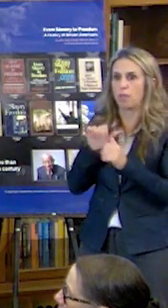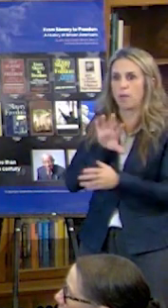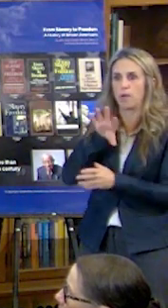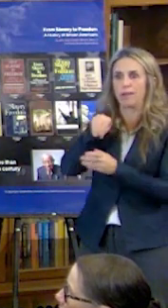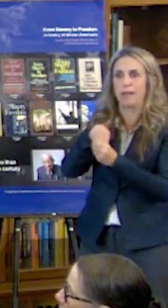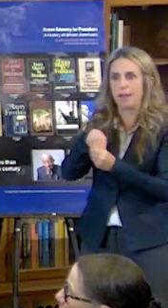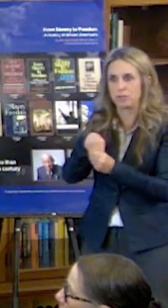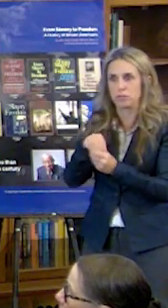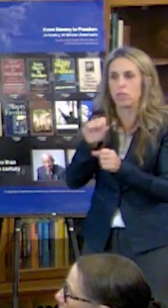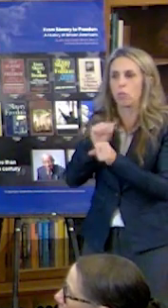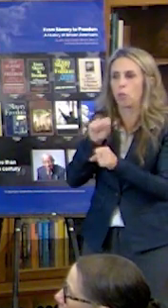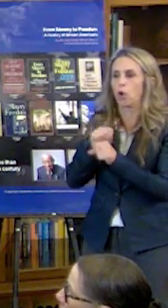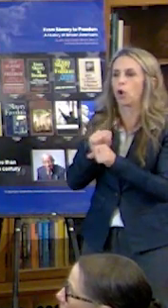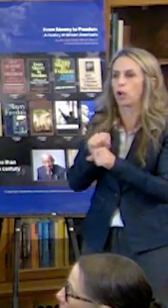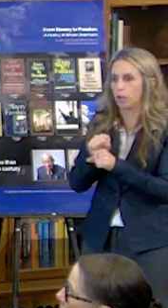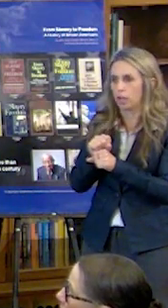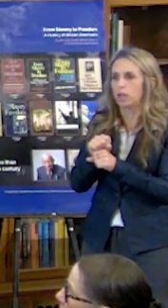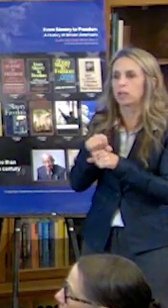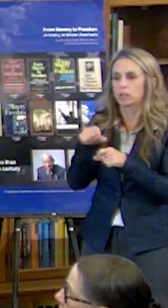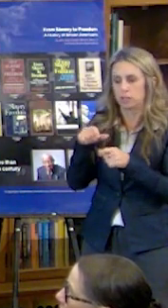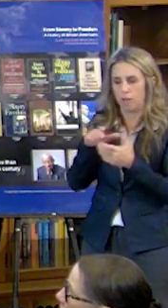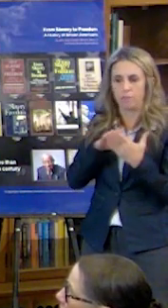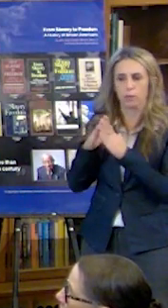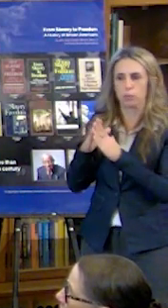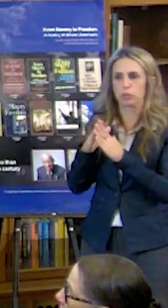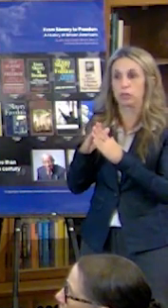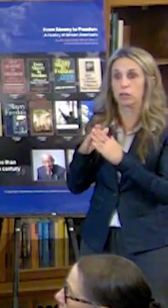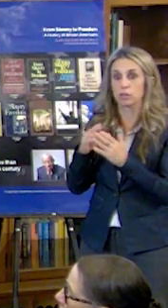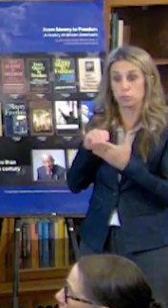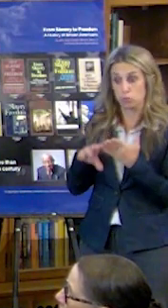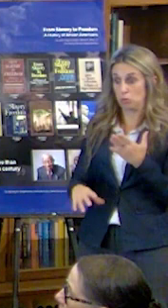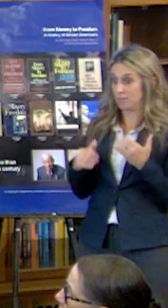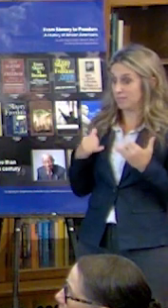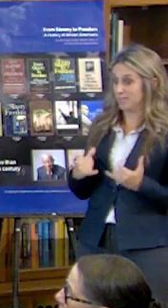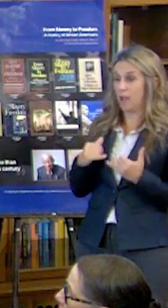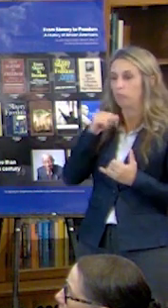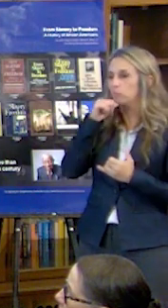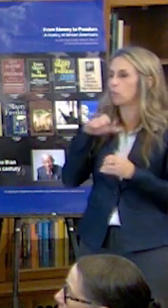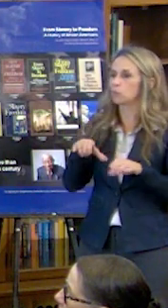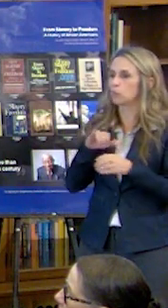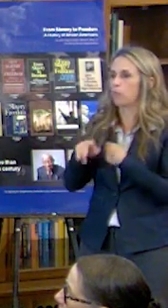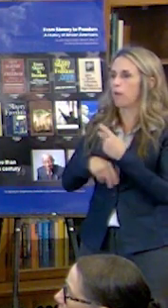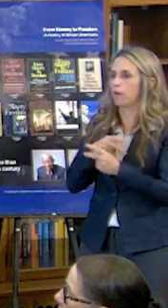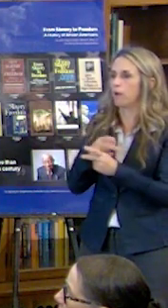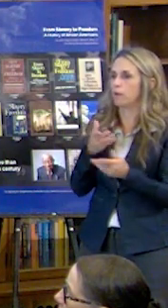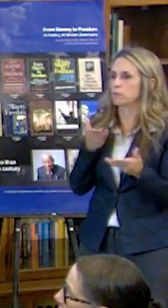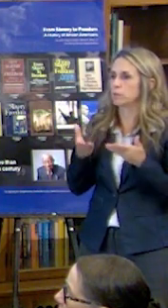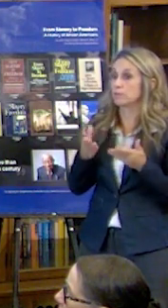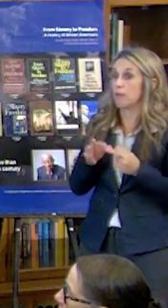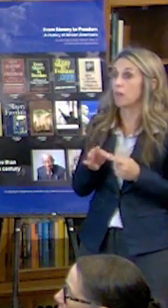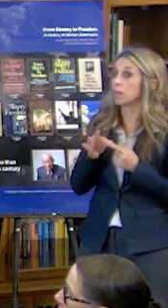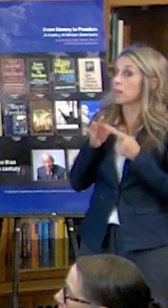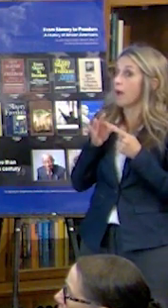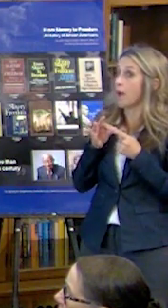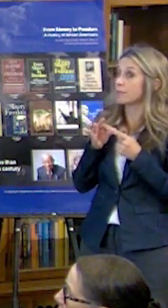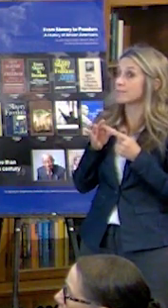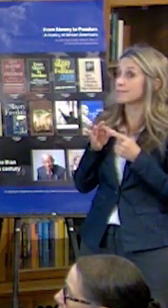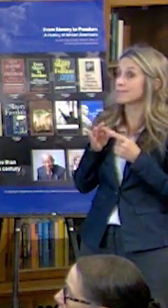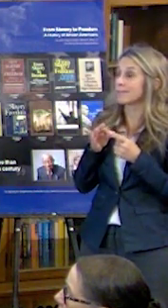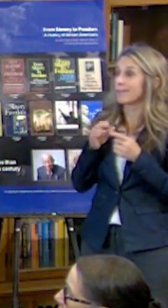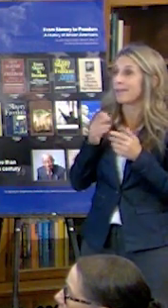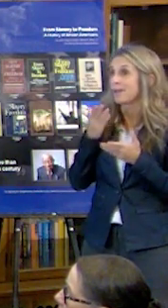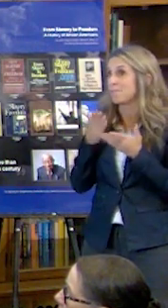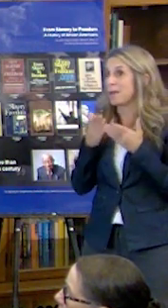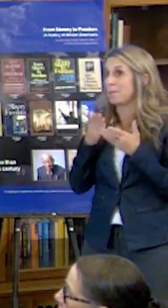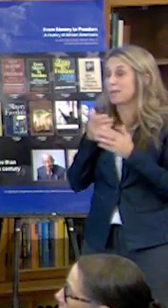the work of the communities in that period of time students now do not do that kind of service unless it's under the scaffolding